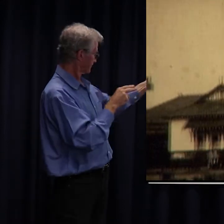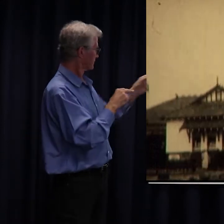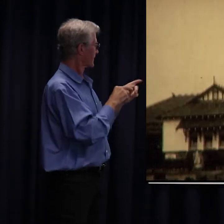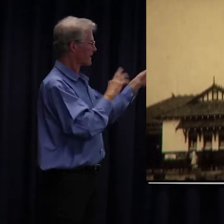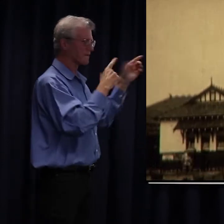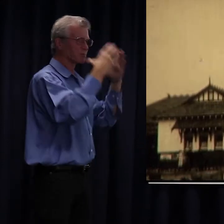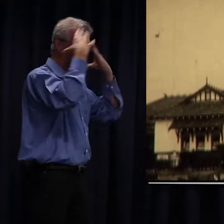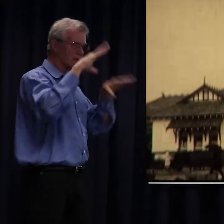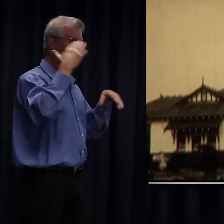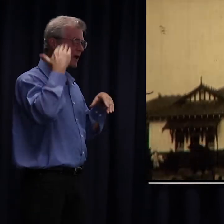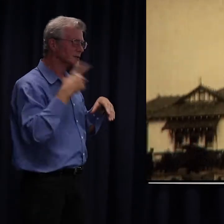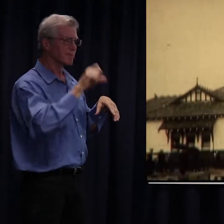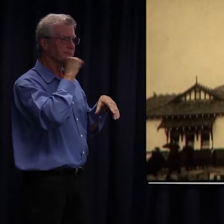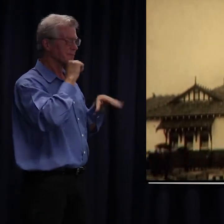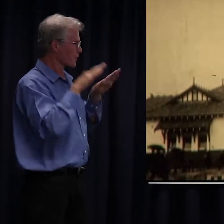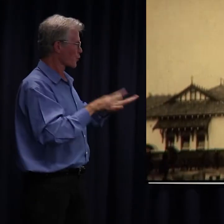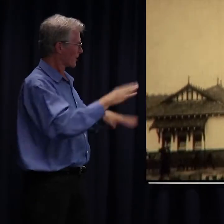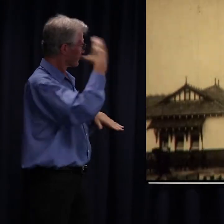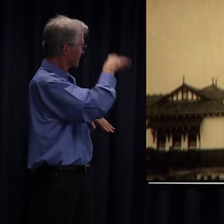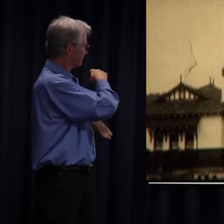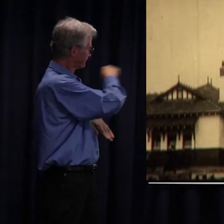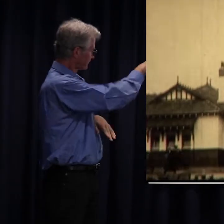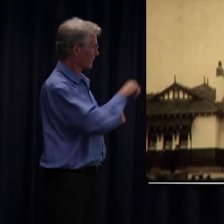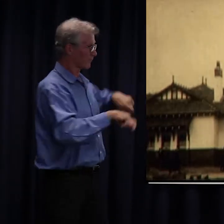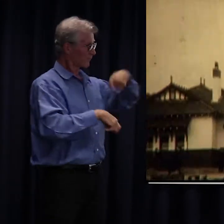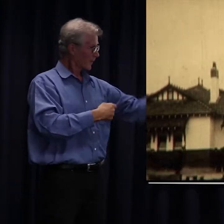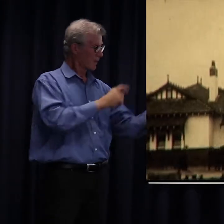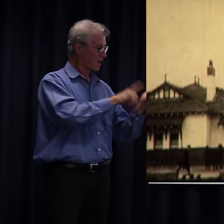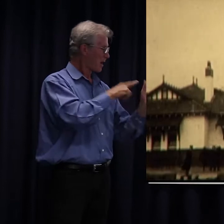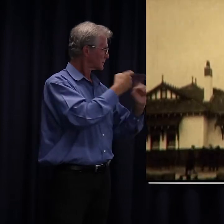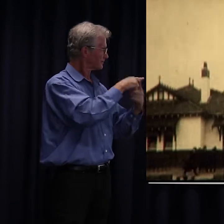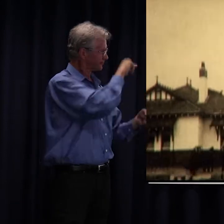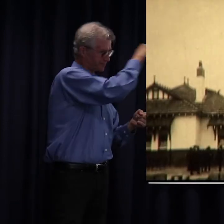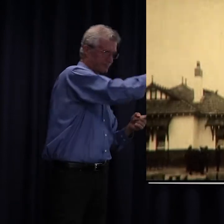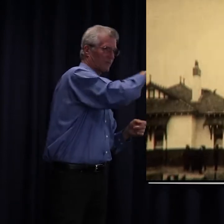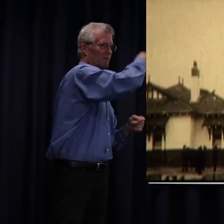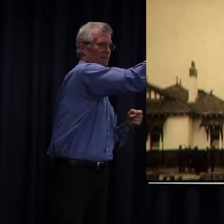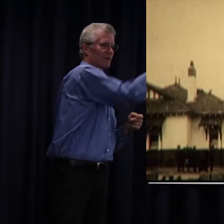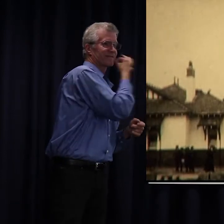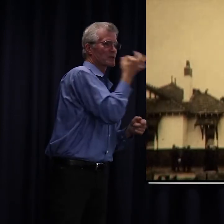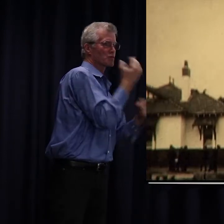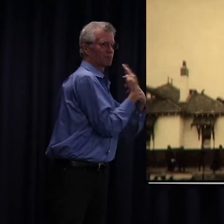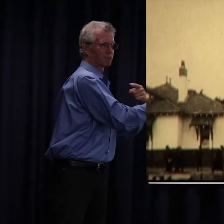is the Blackburn property. It was a boarding house for men and women. Next door to that was